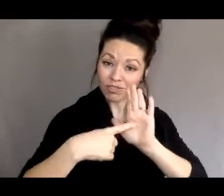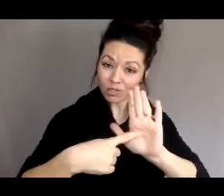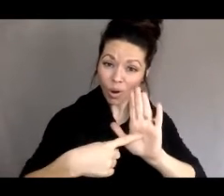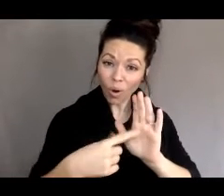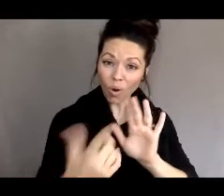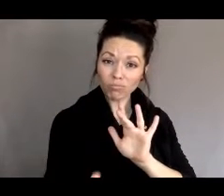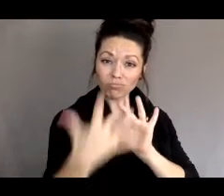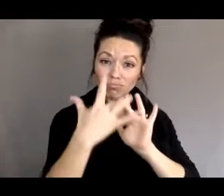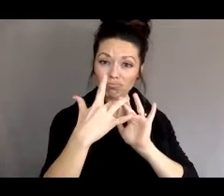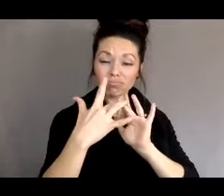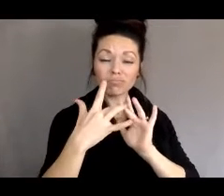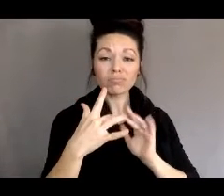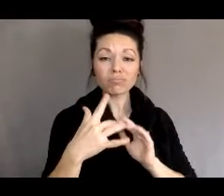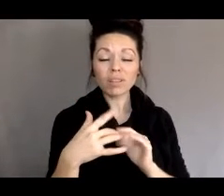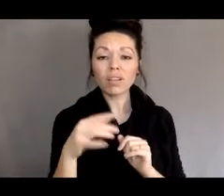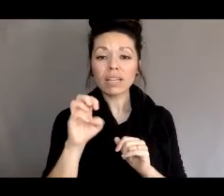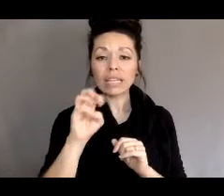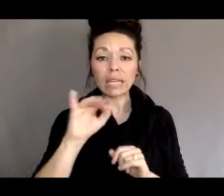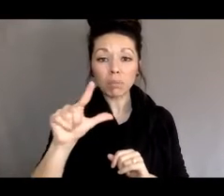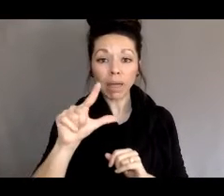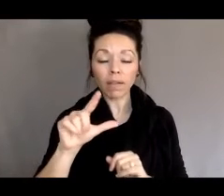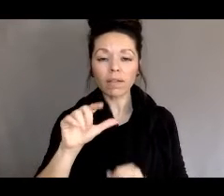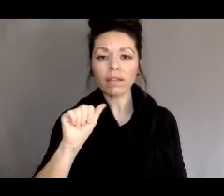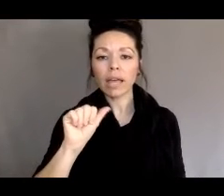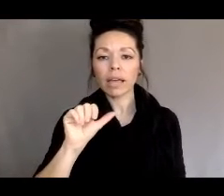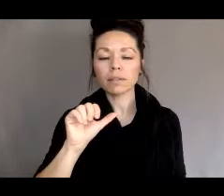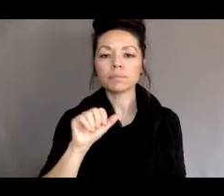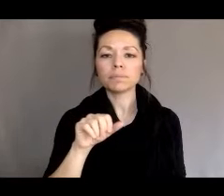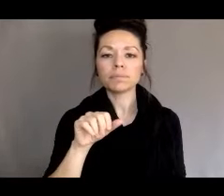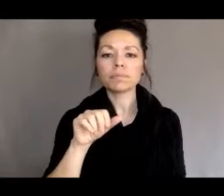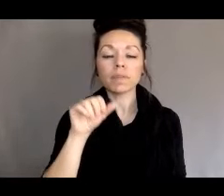call or email us at